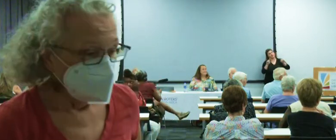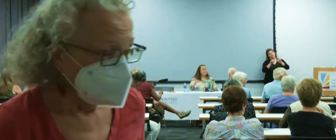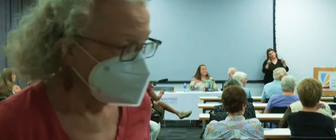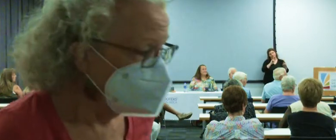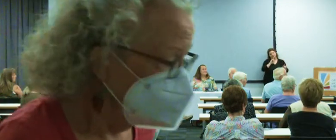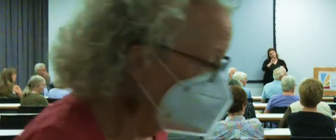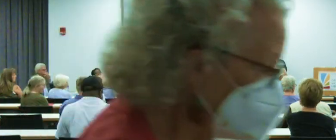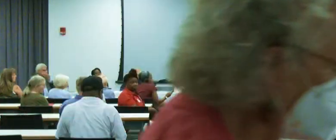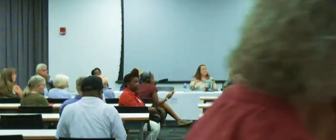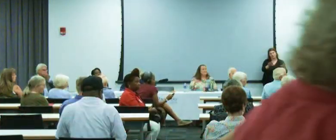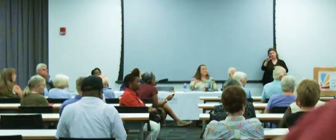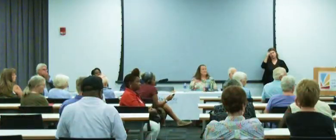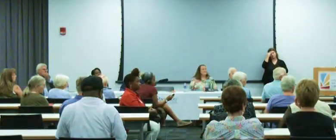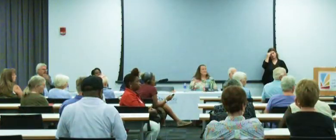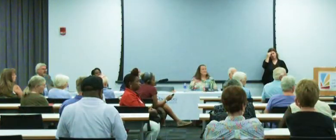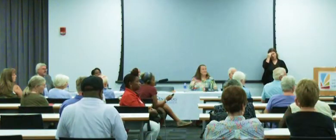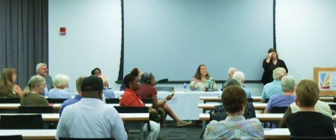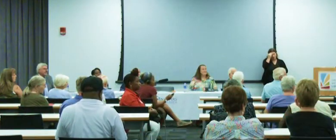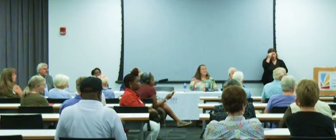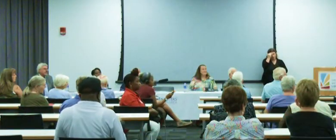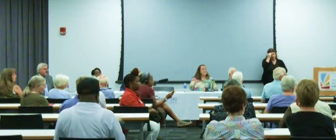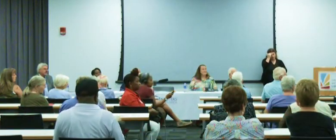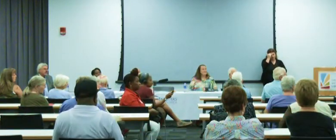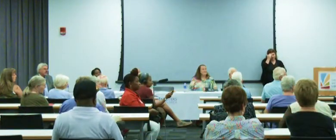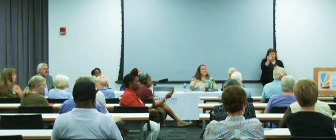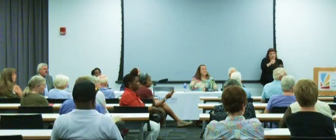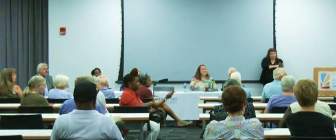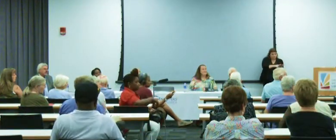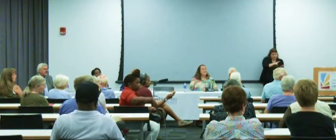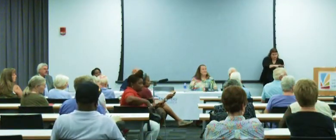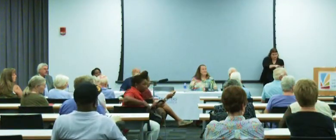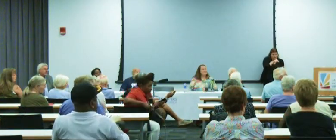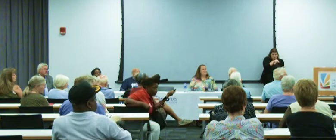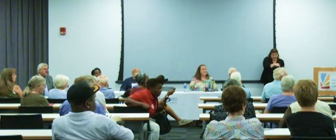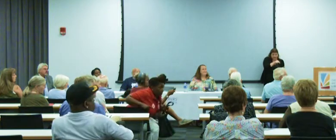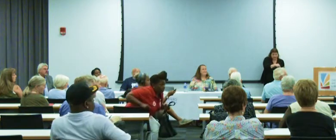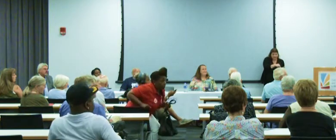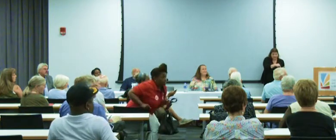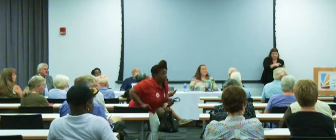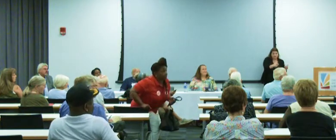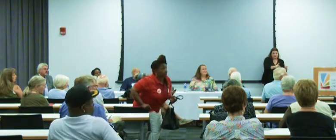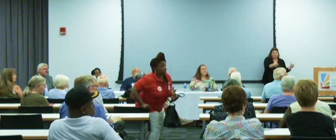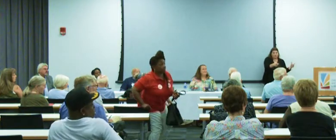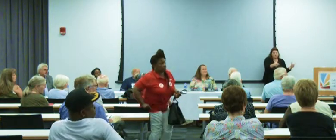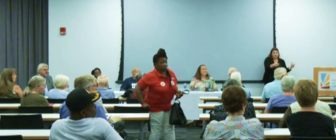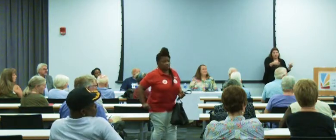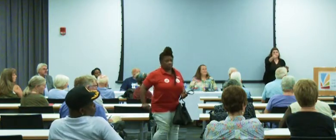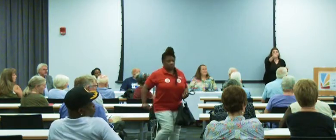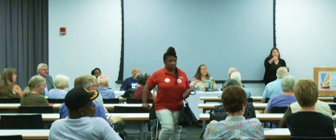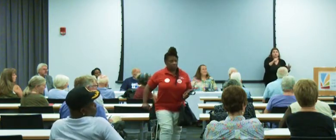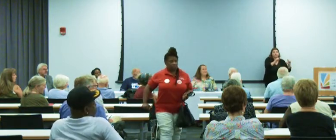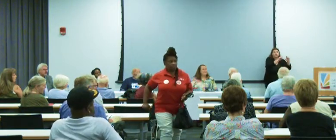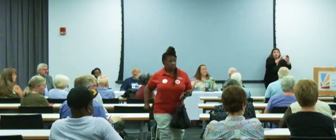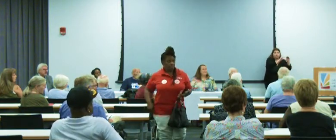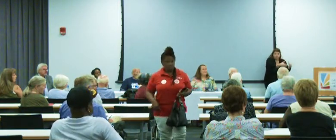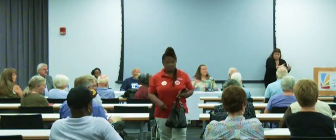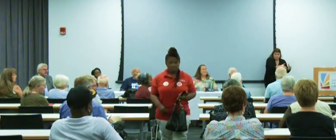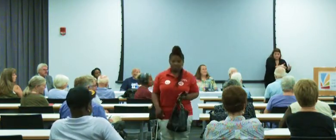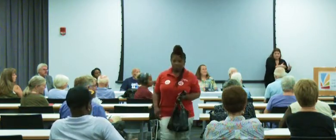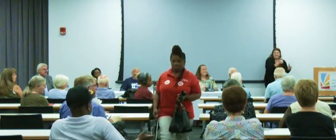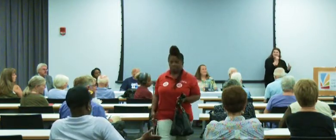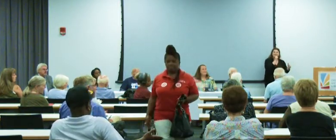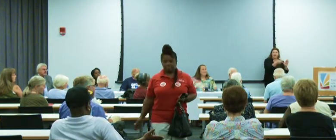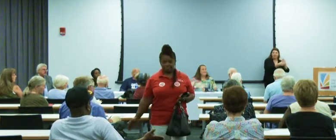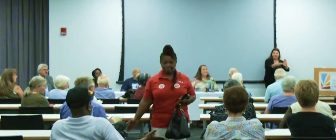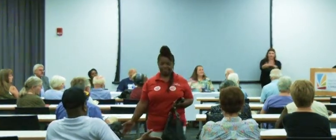reality is, when it comes down to it, by registration, there's a larger group of unclassified or